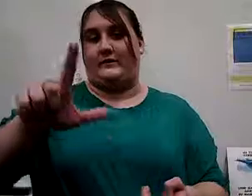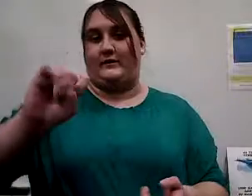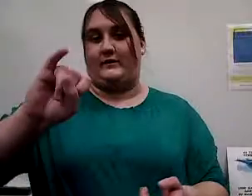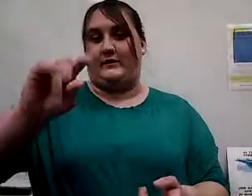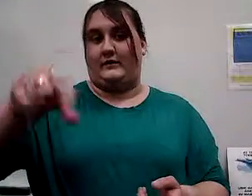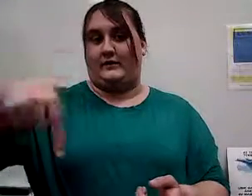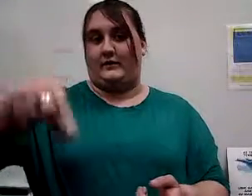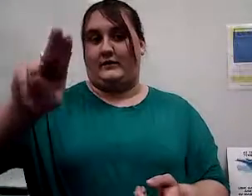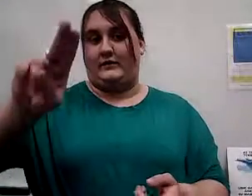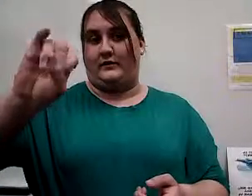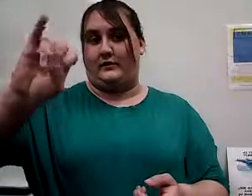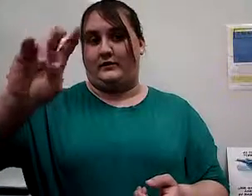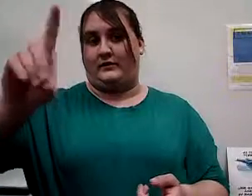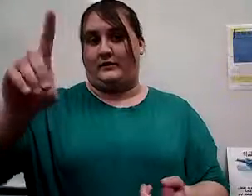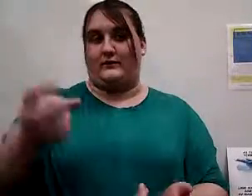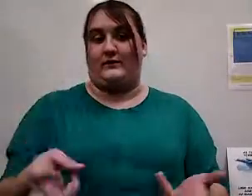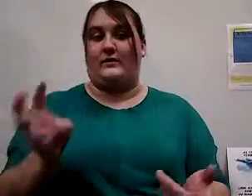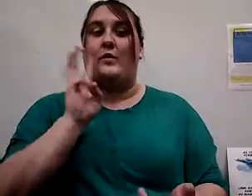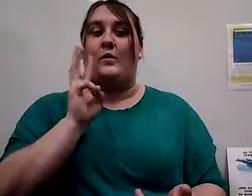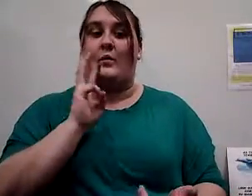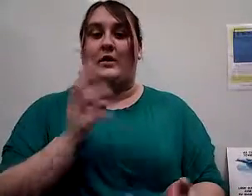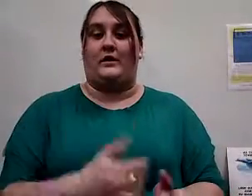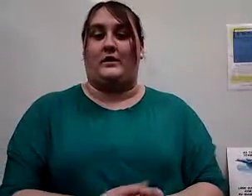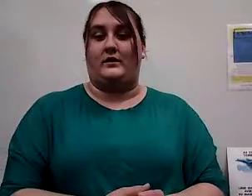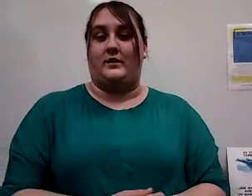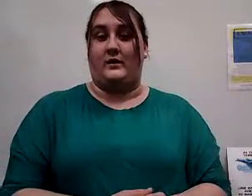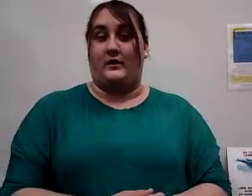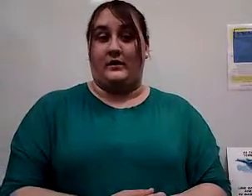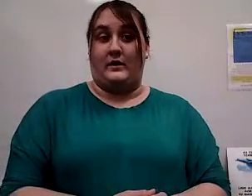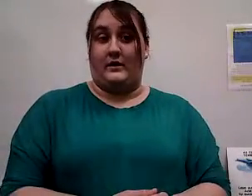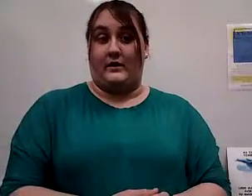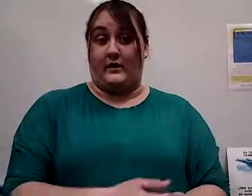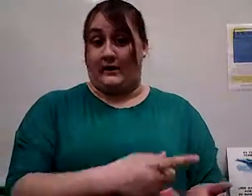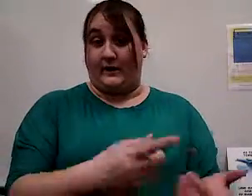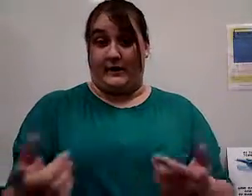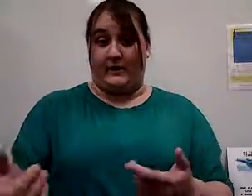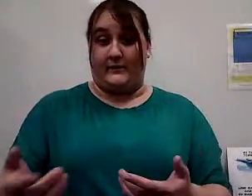Anybody think they can give a good example of condensation?